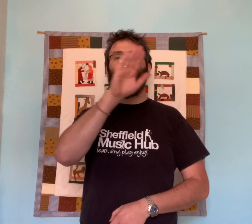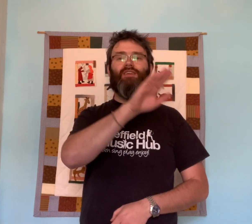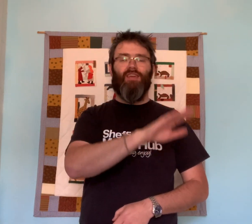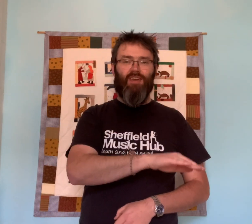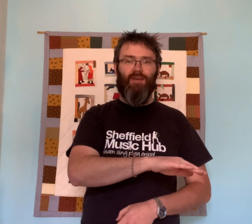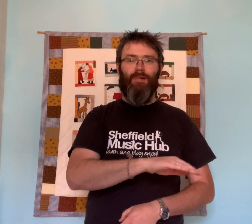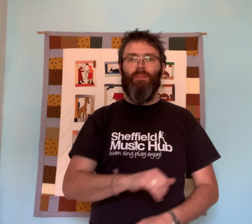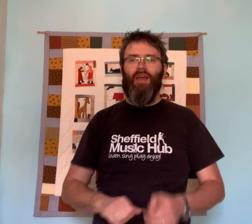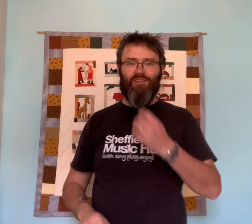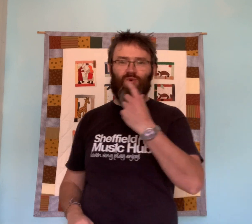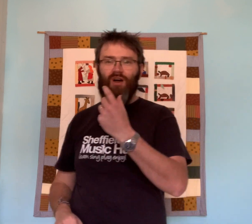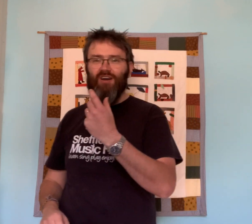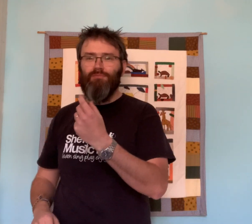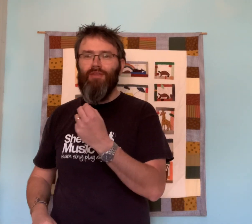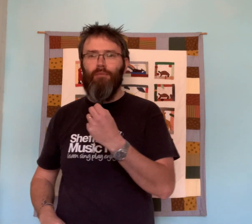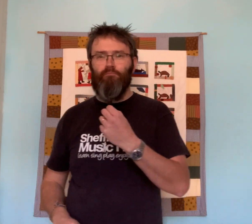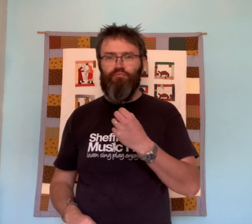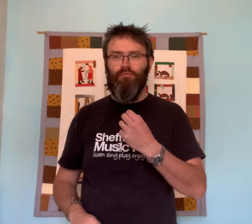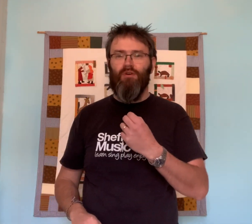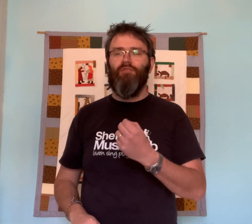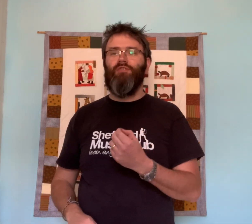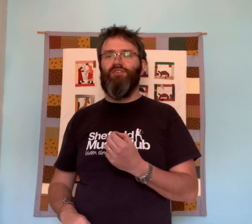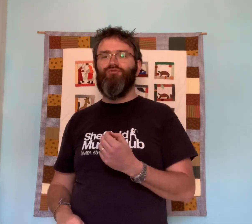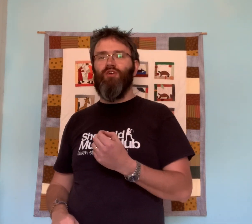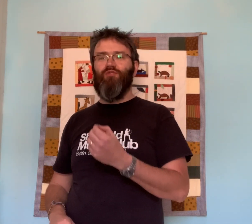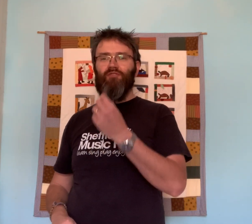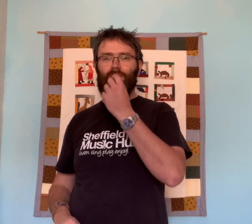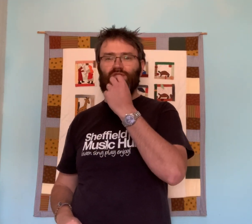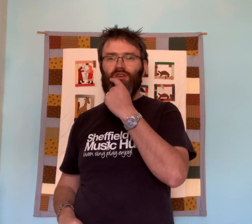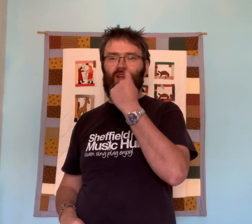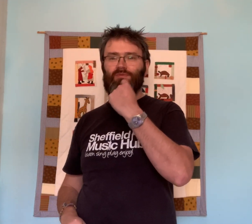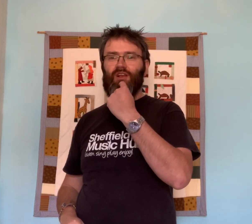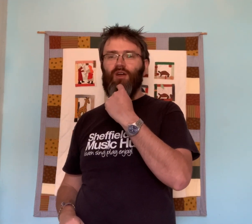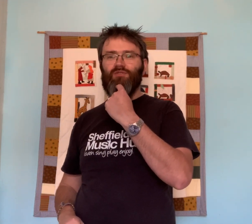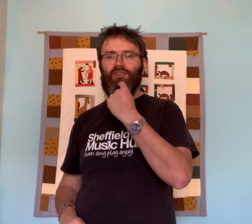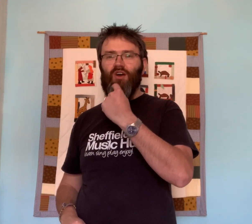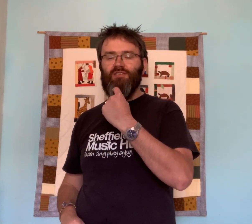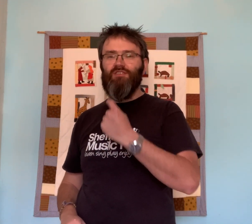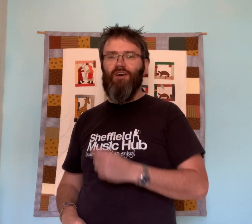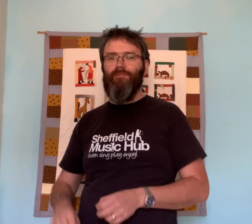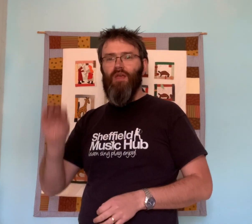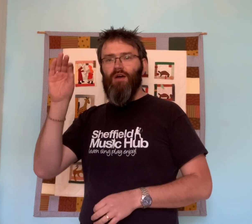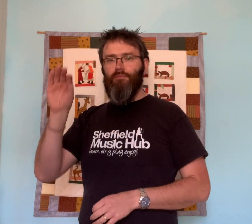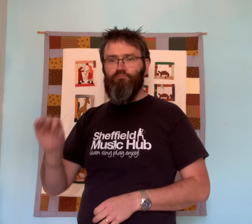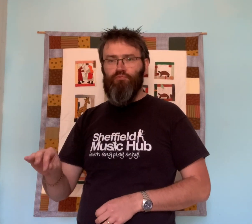k. It's quite hard to make that b really strong. You've got to make sure your lips are closing nice and tight.